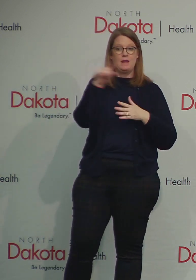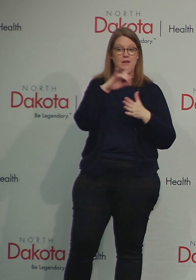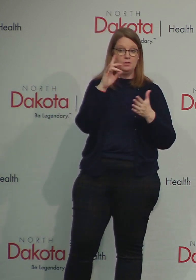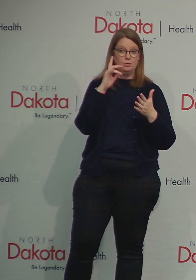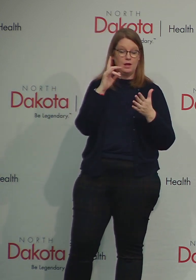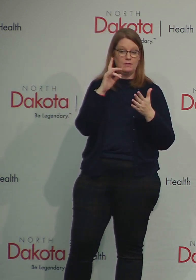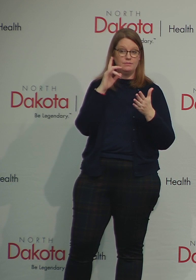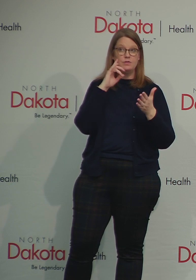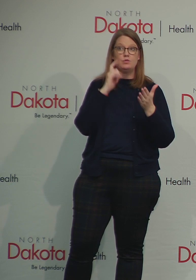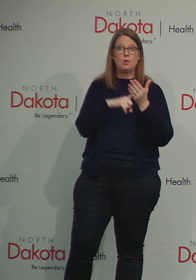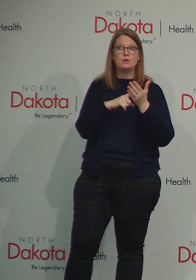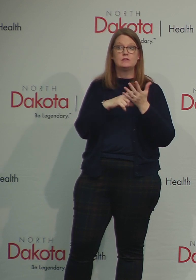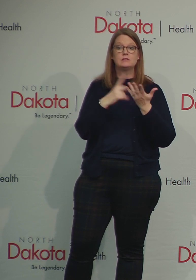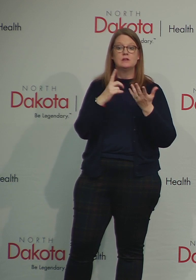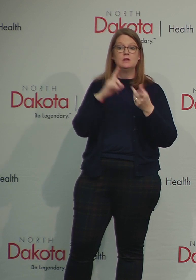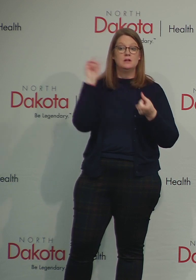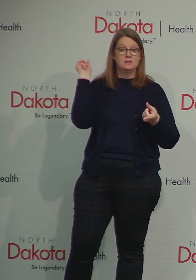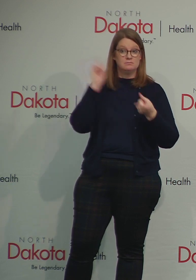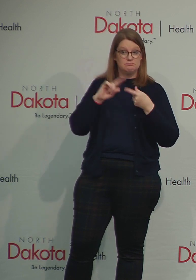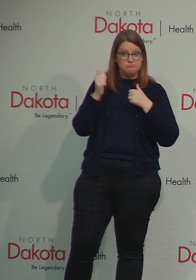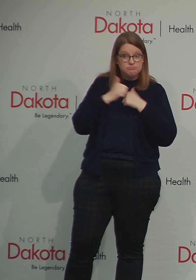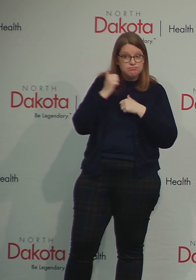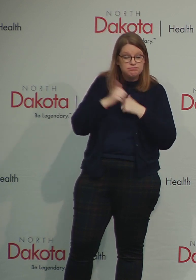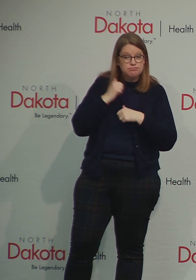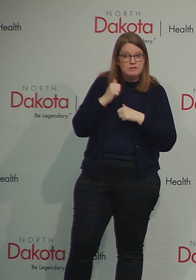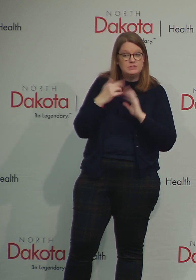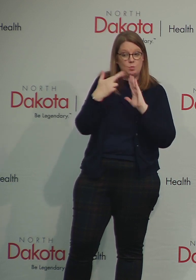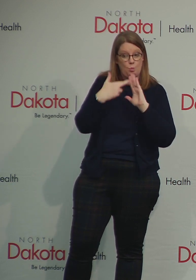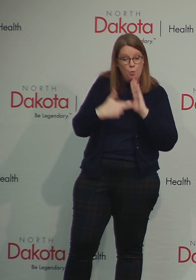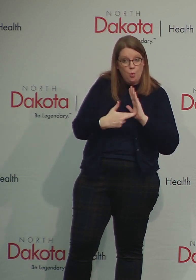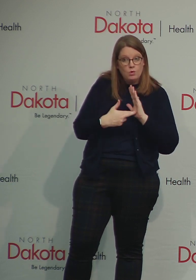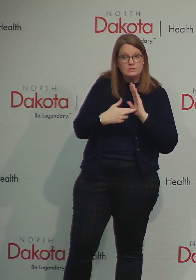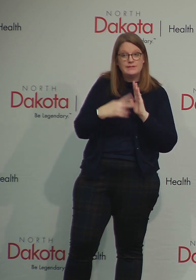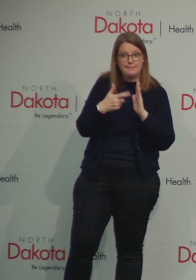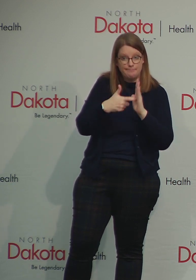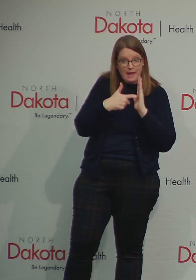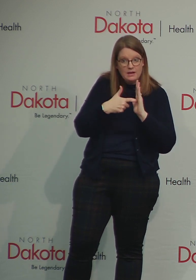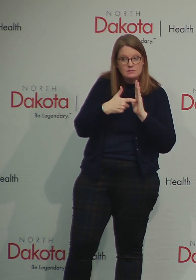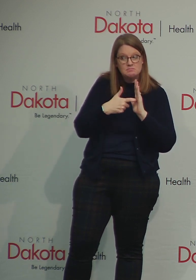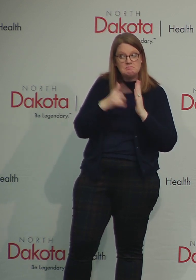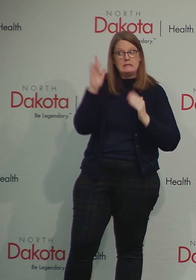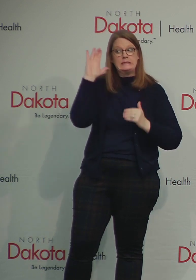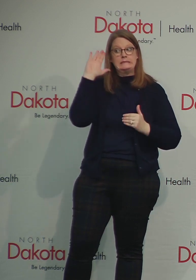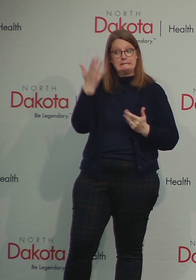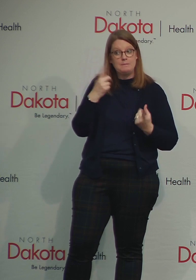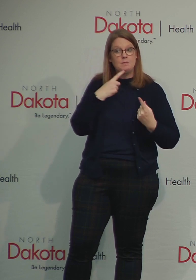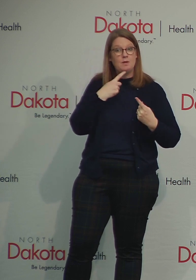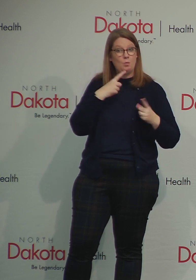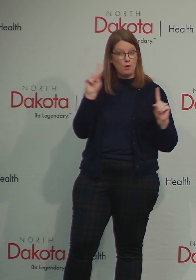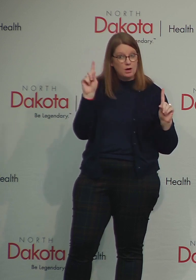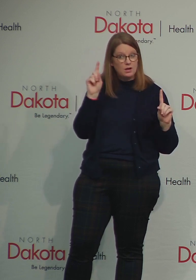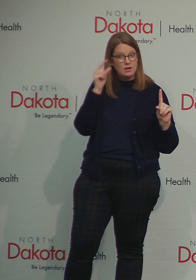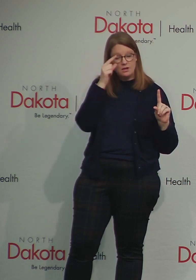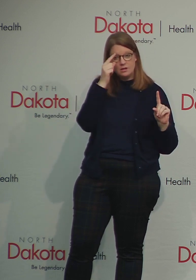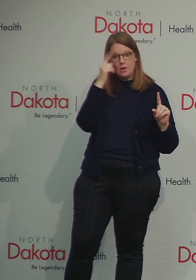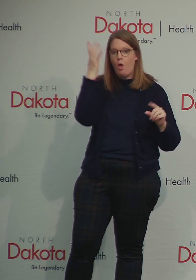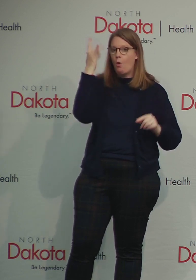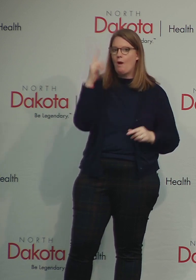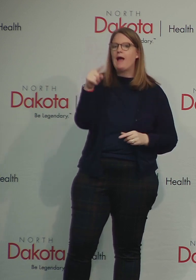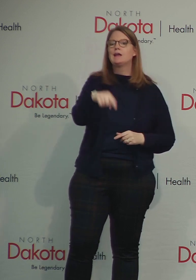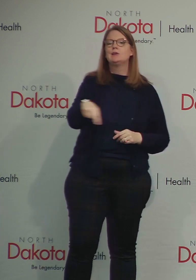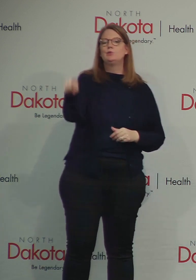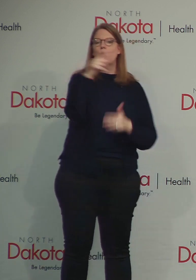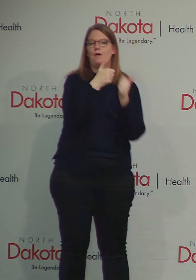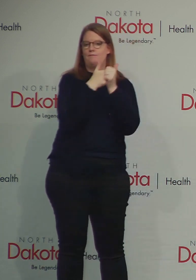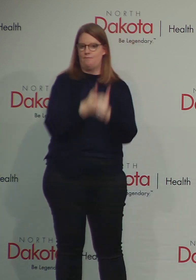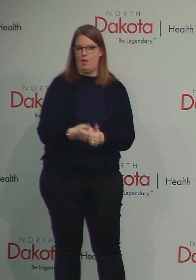mitigation measures collectively that we're using appear to be working, but it's only due thanks to your individual actions. So again,